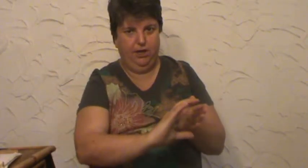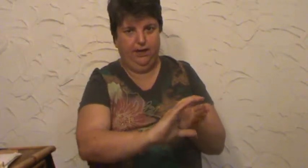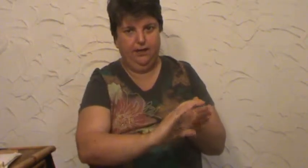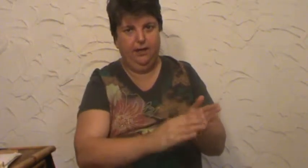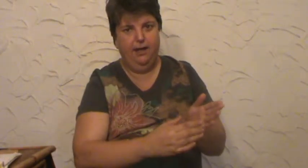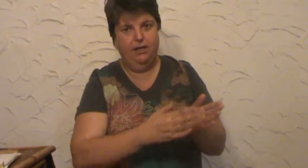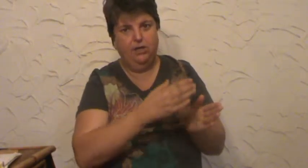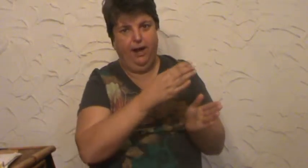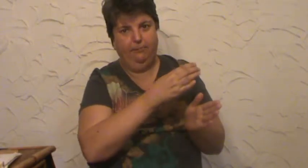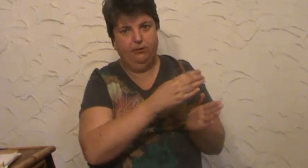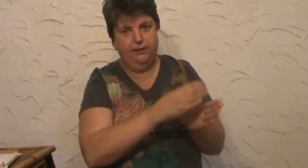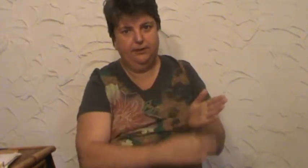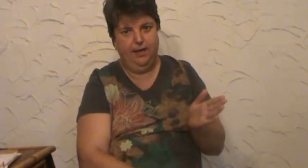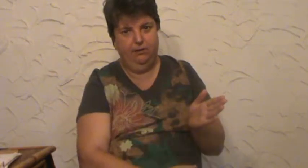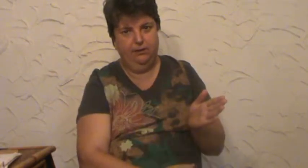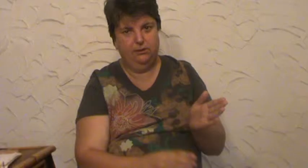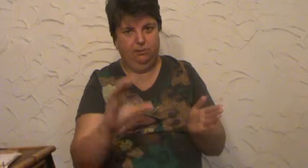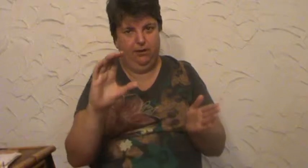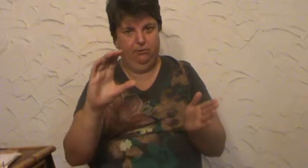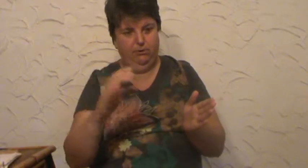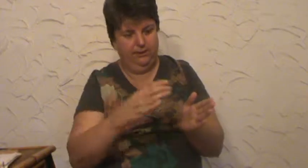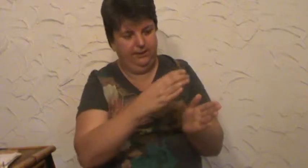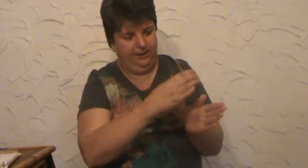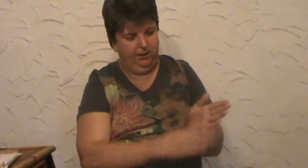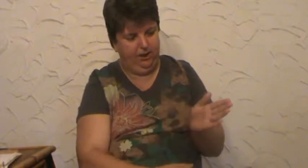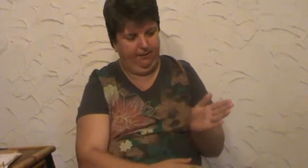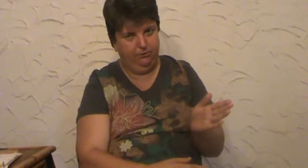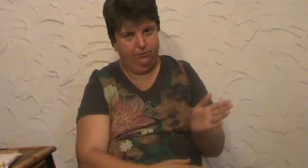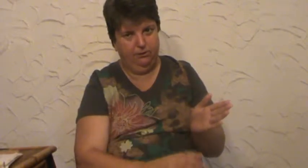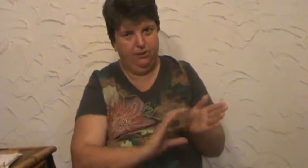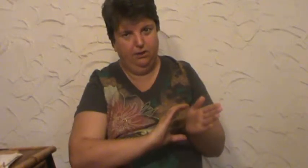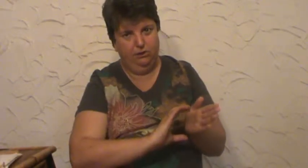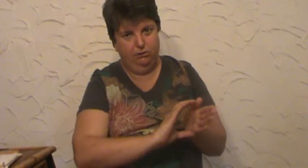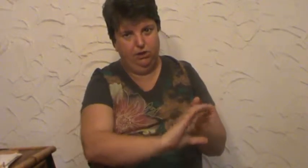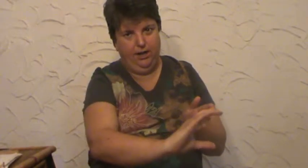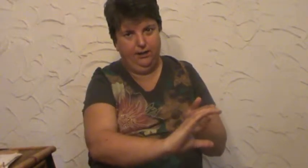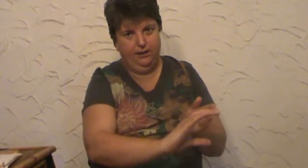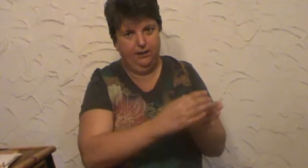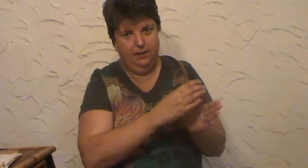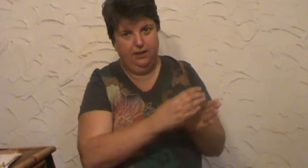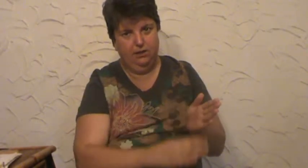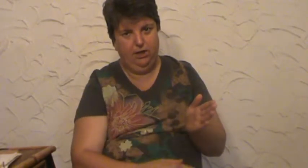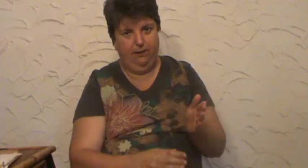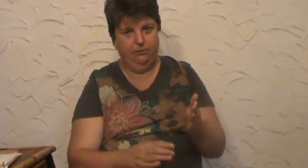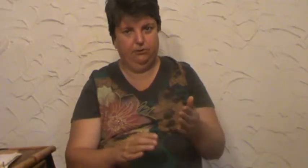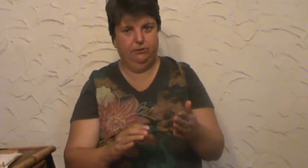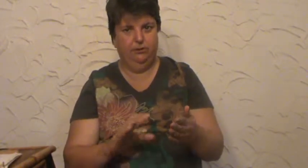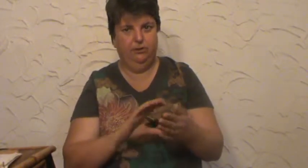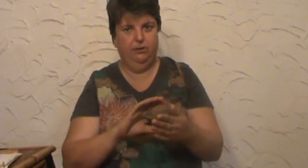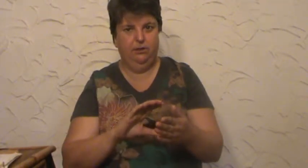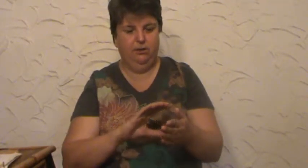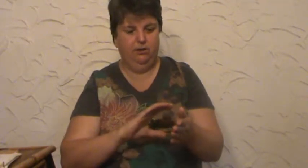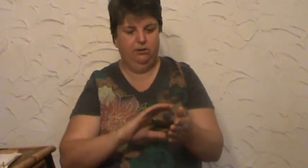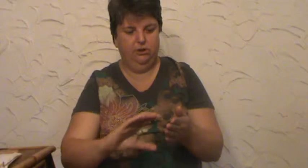Check. Chapter is down this way with a C. Chapter. So check, chapter.